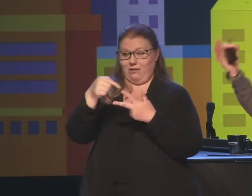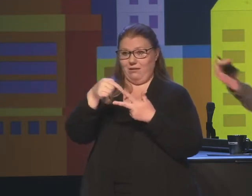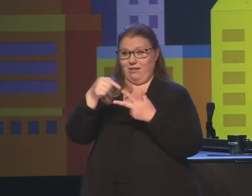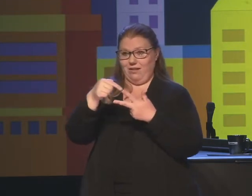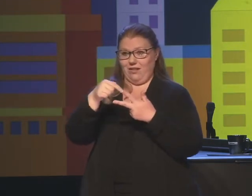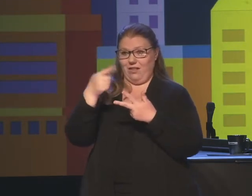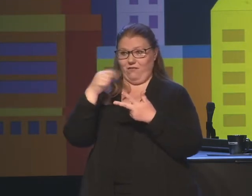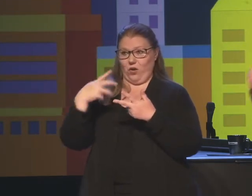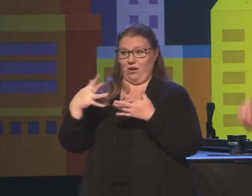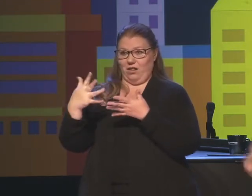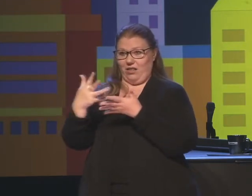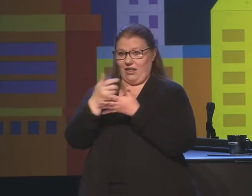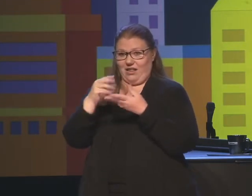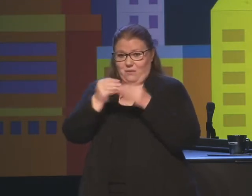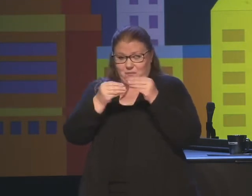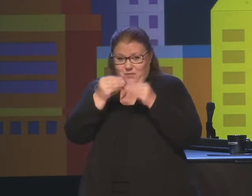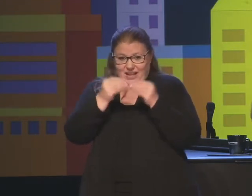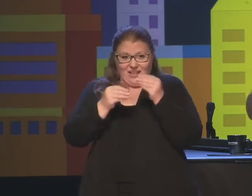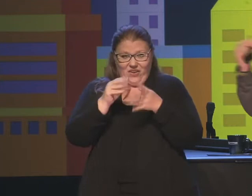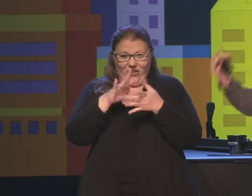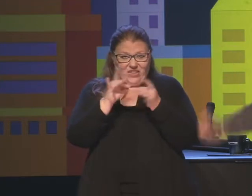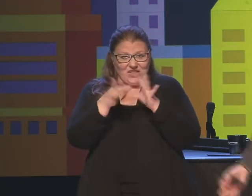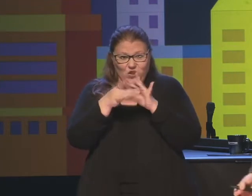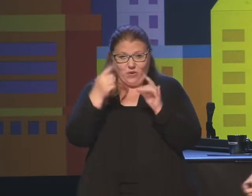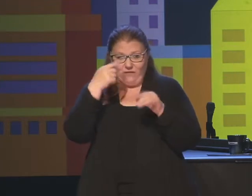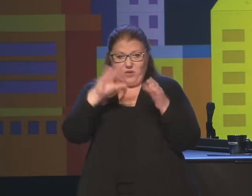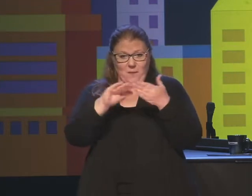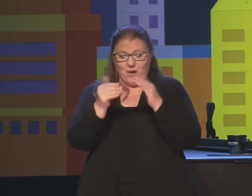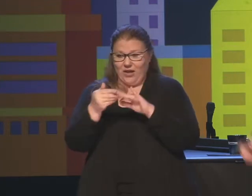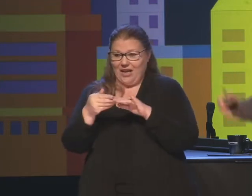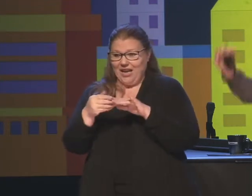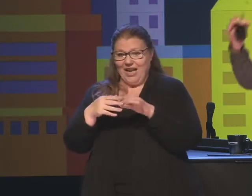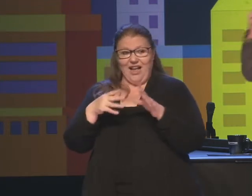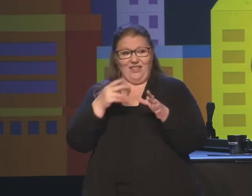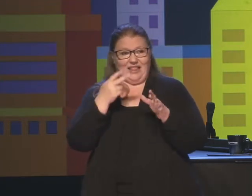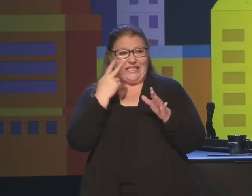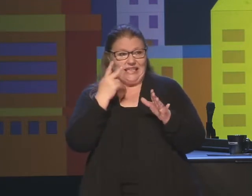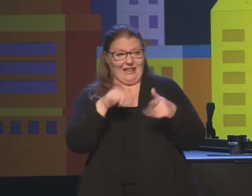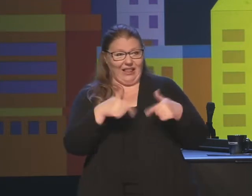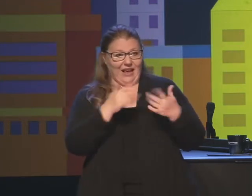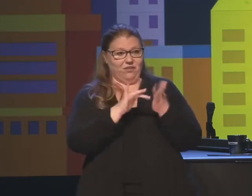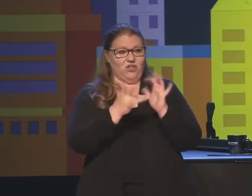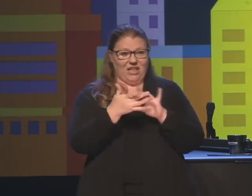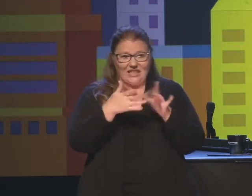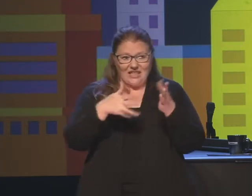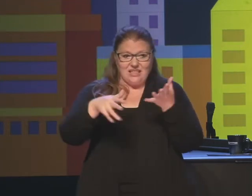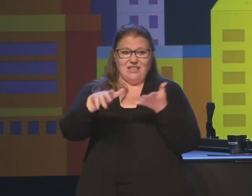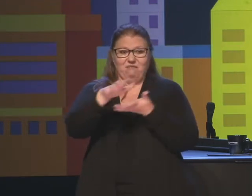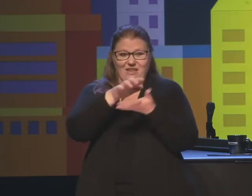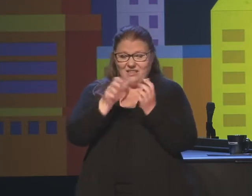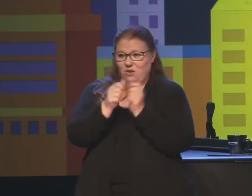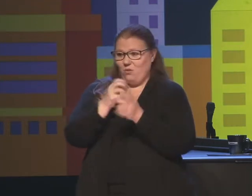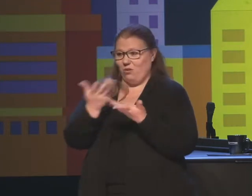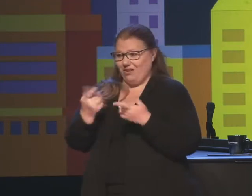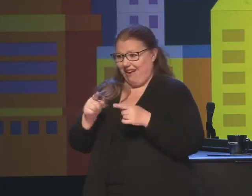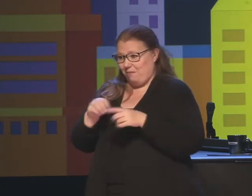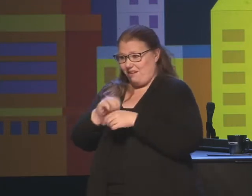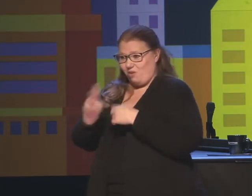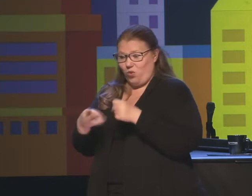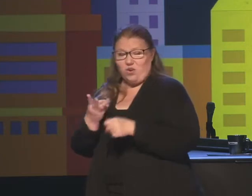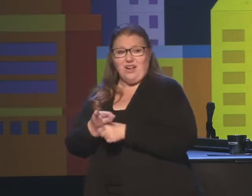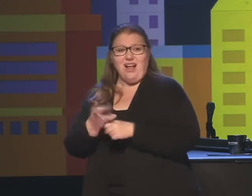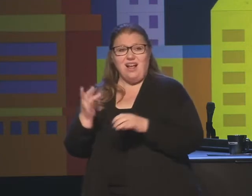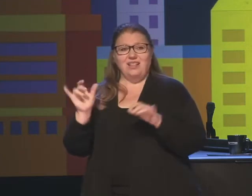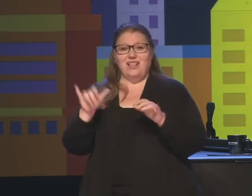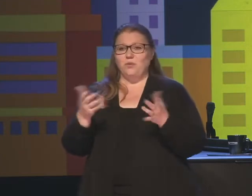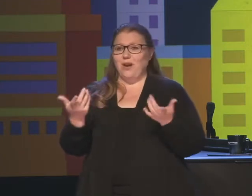They're crafting a story for their community. They're taking the life of Jesus. They're interplaying it with what's going on in their world. And that's what would happen oftentimes